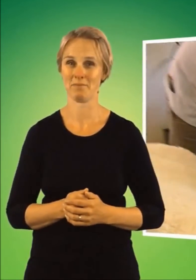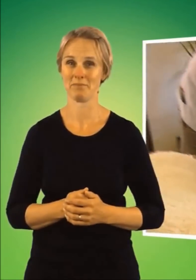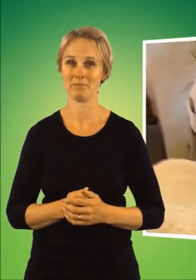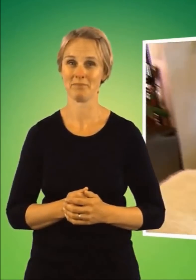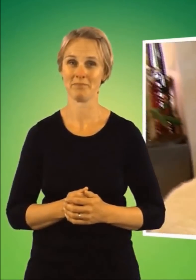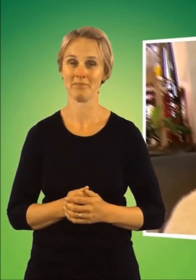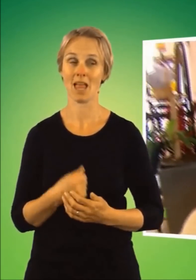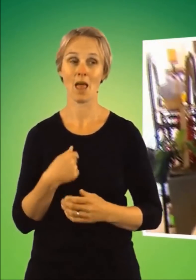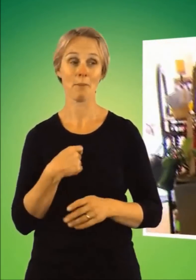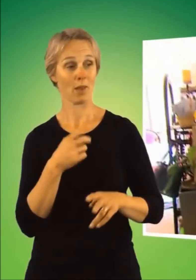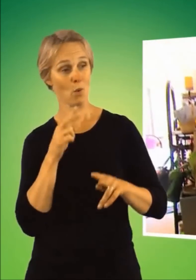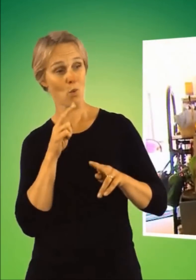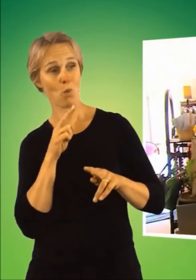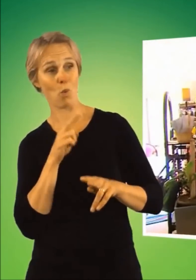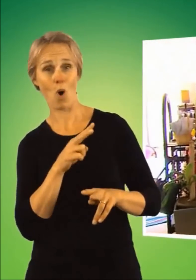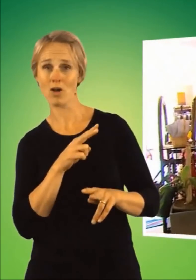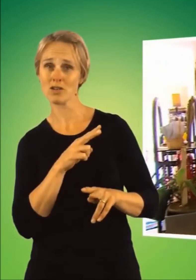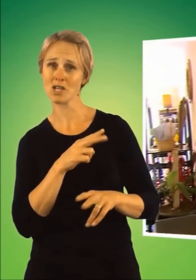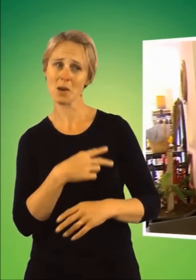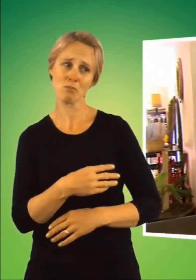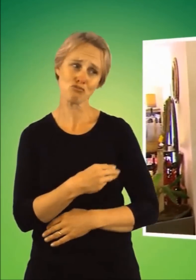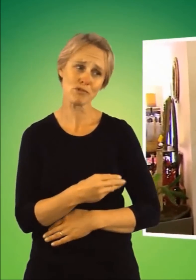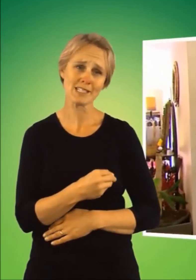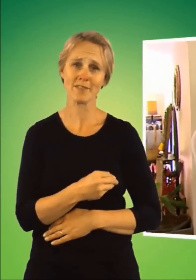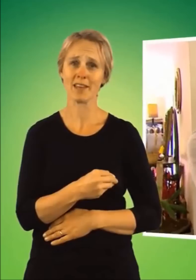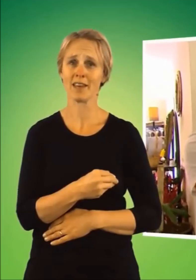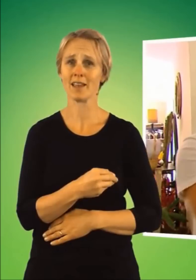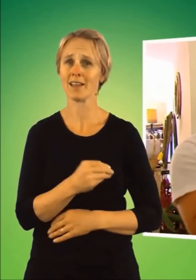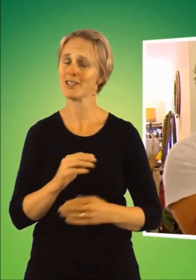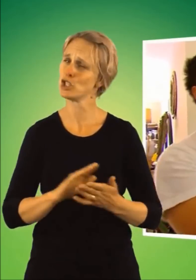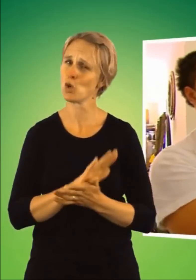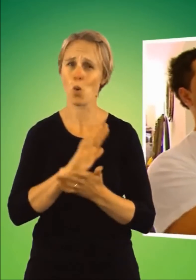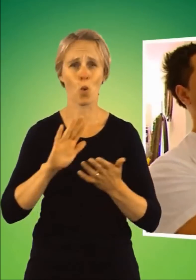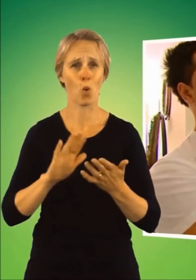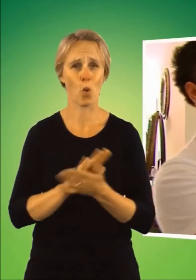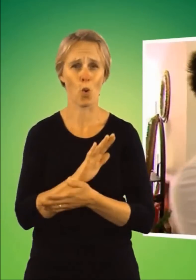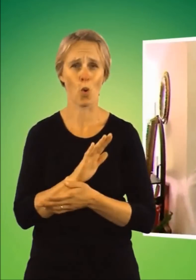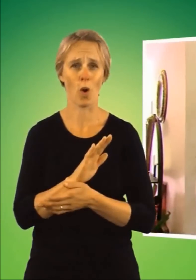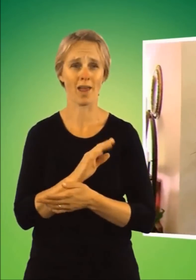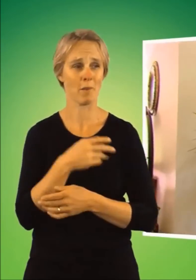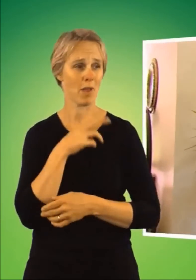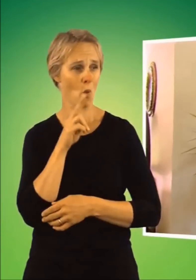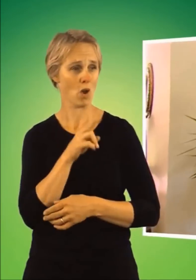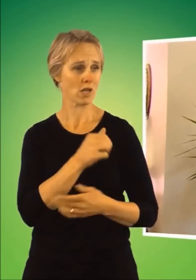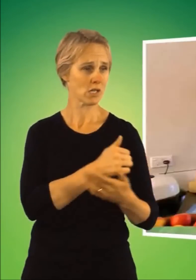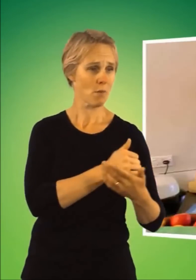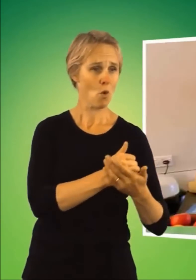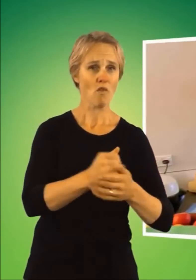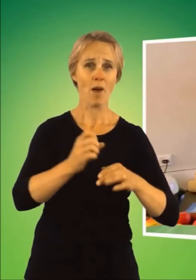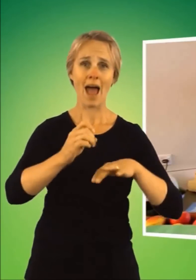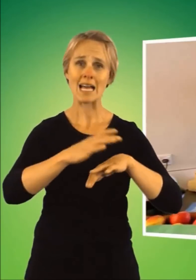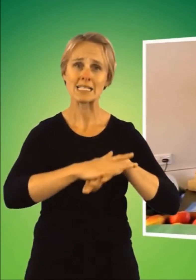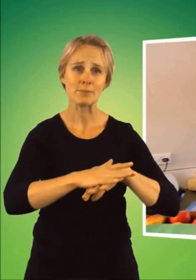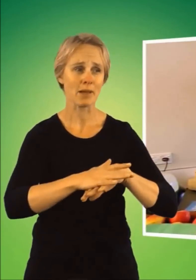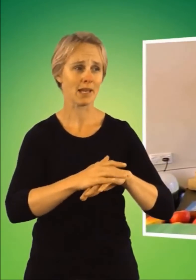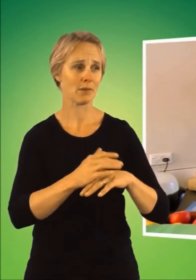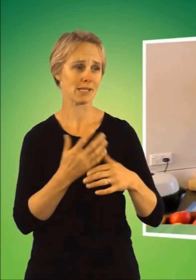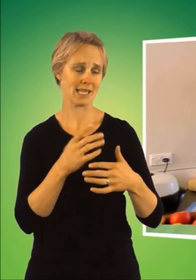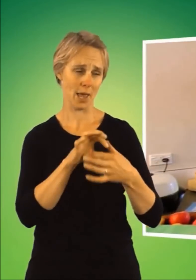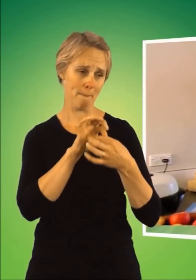sleep yourself. It's just a joy, you know, watching Whanau breastfeeding baby. And also the support of her